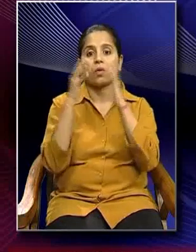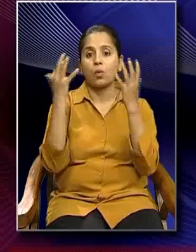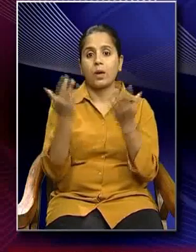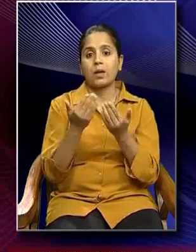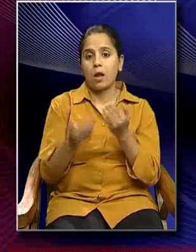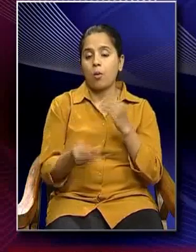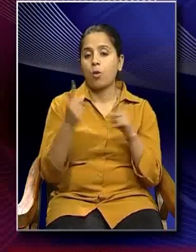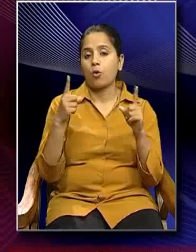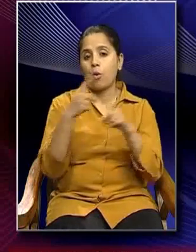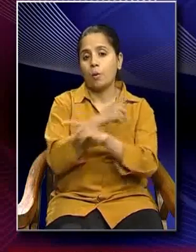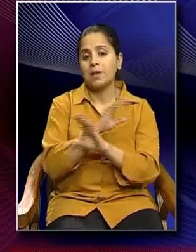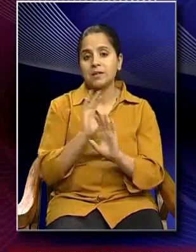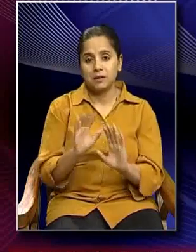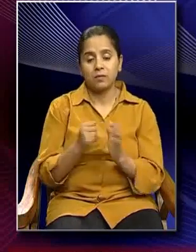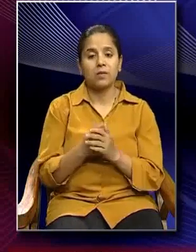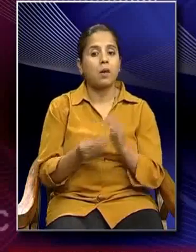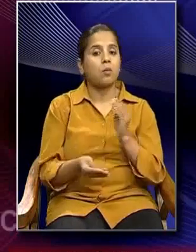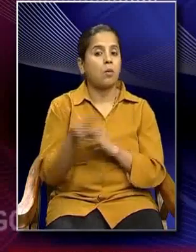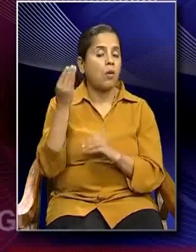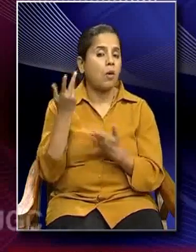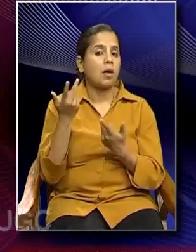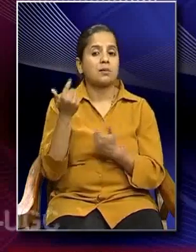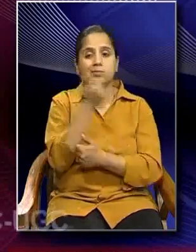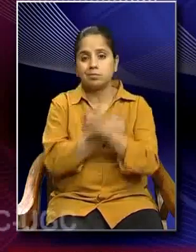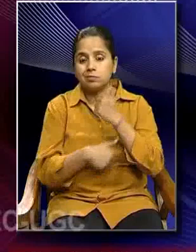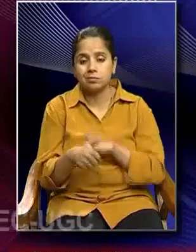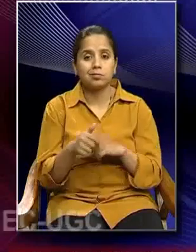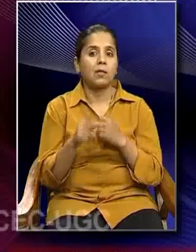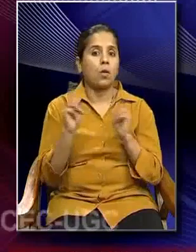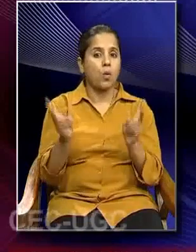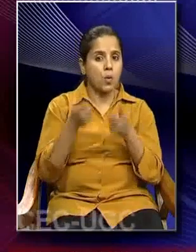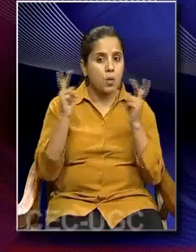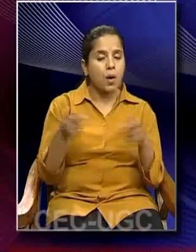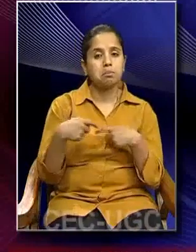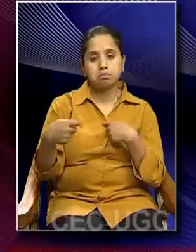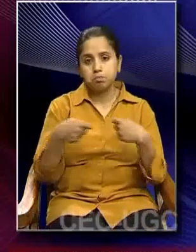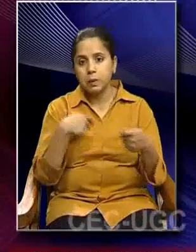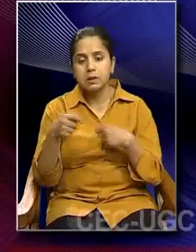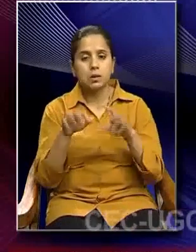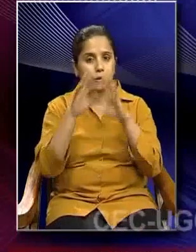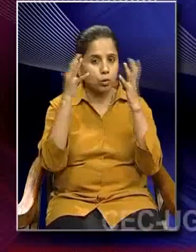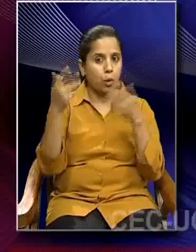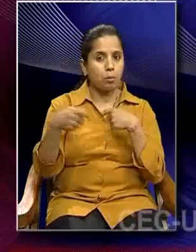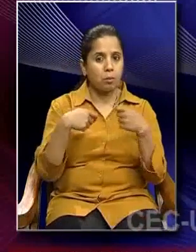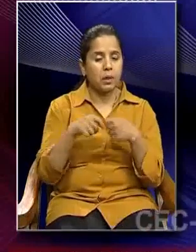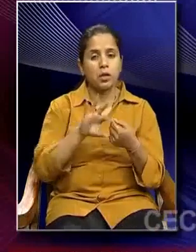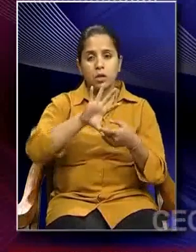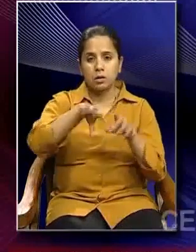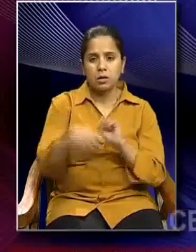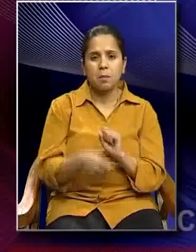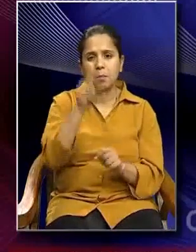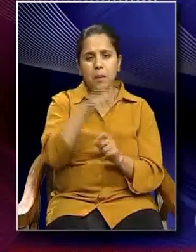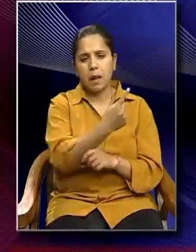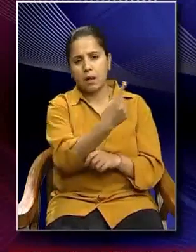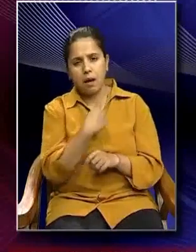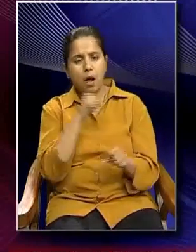becoming complex, a lot of contestations, globalization, business, resource exploitation, so